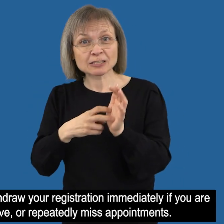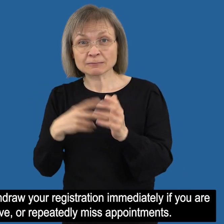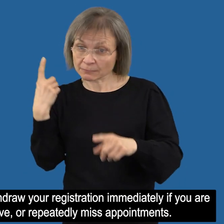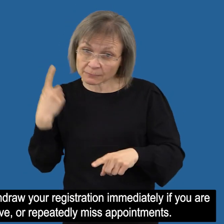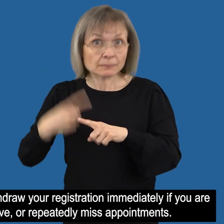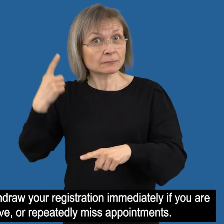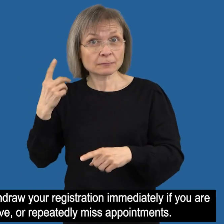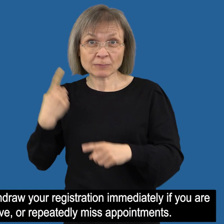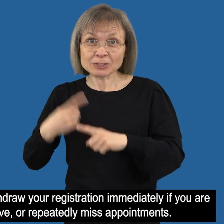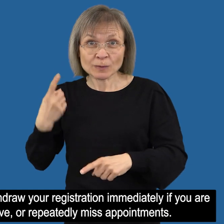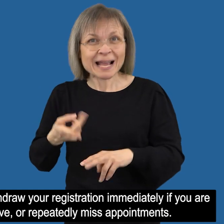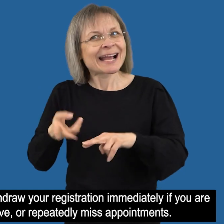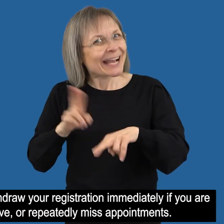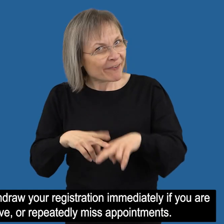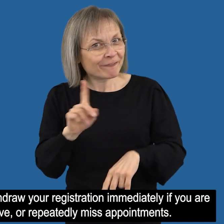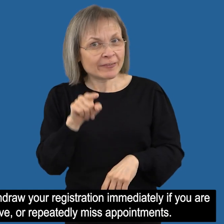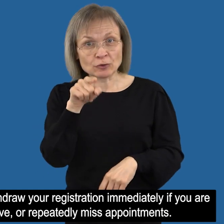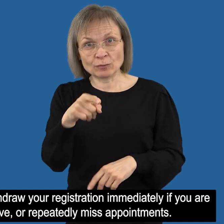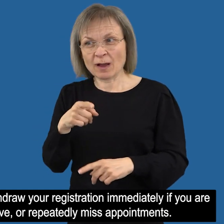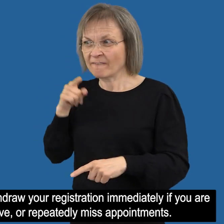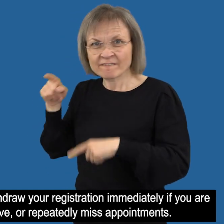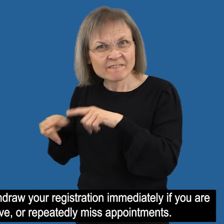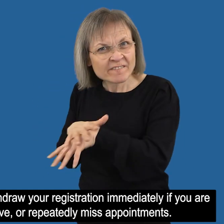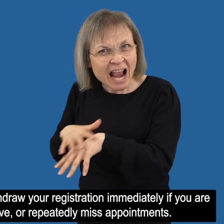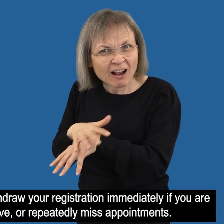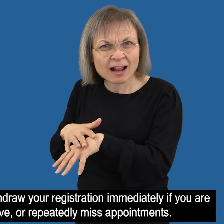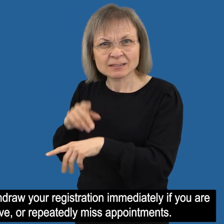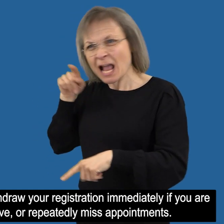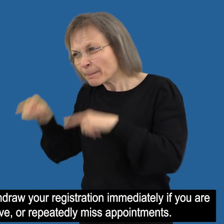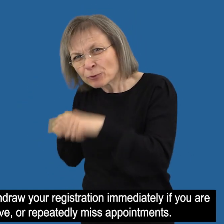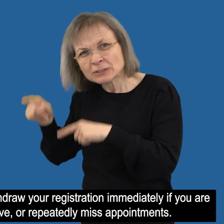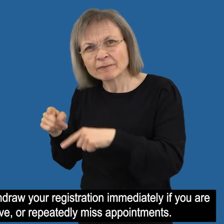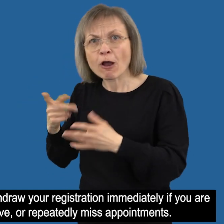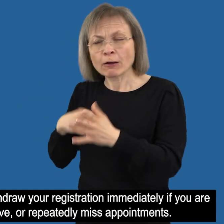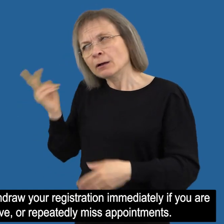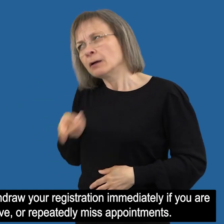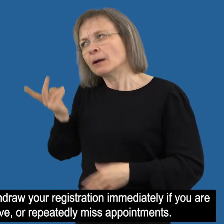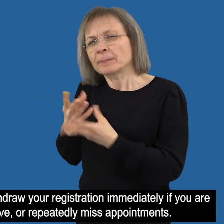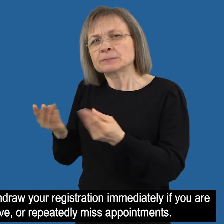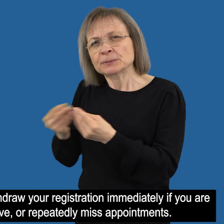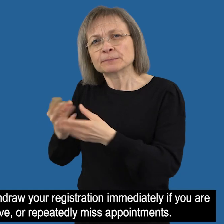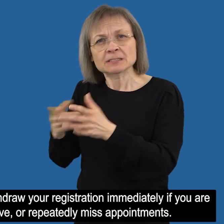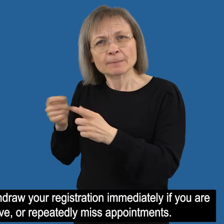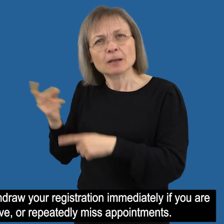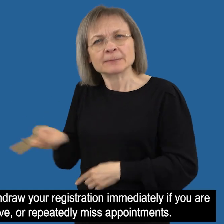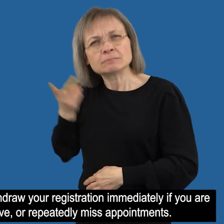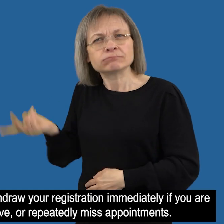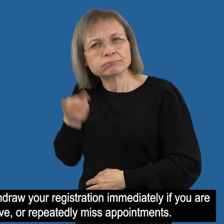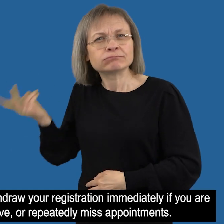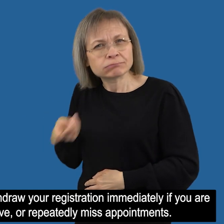The dentist can withdraw your registration immediately if you are violent, abusive, or repeatedly miss appointments.